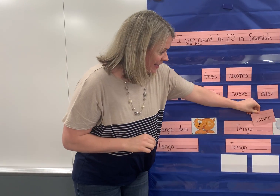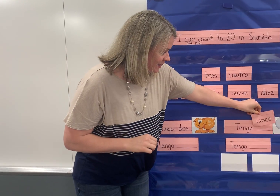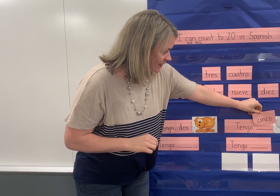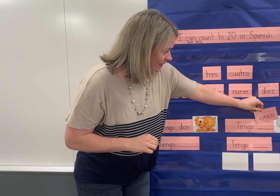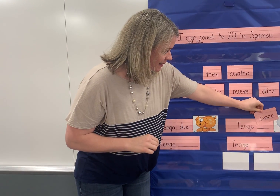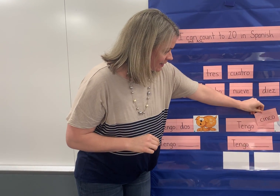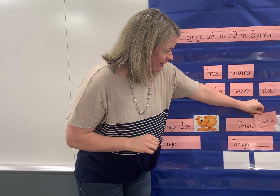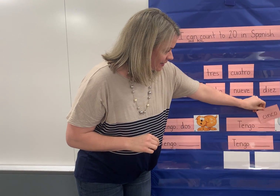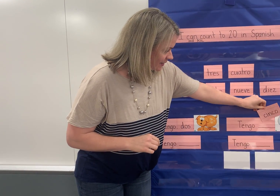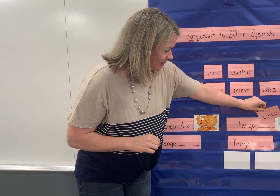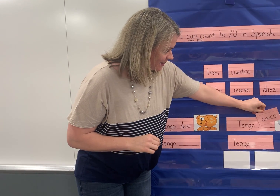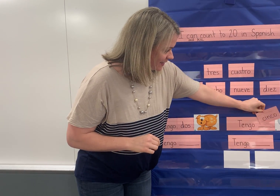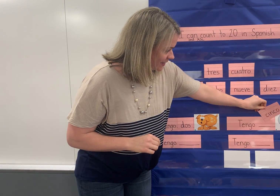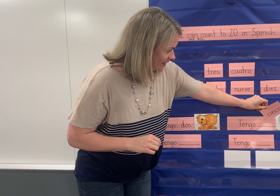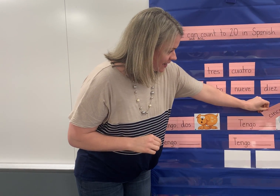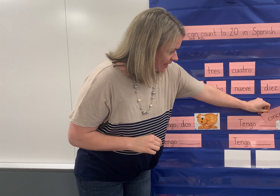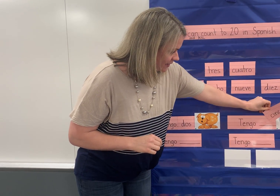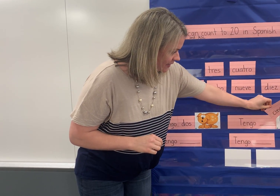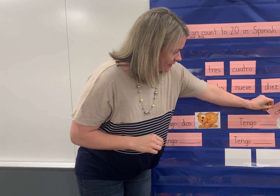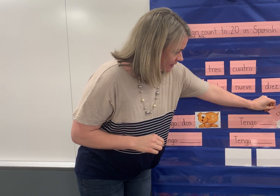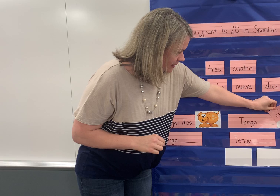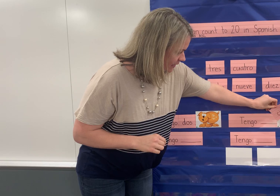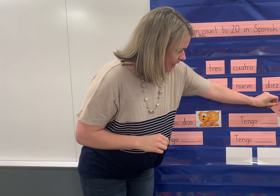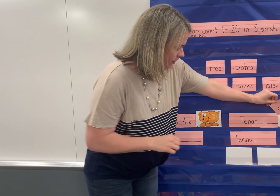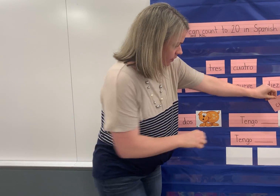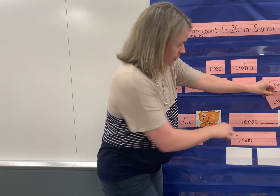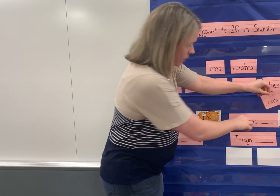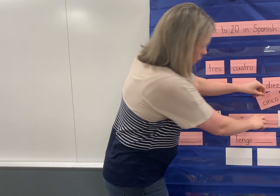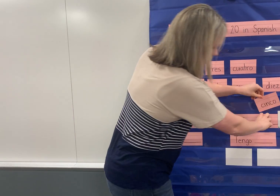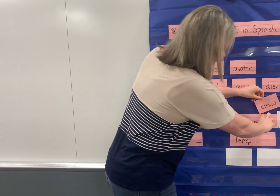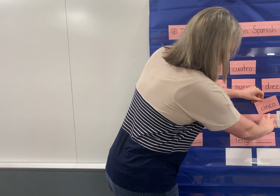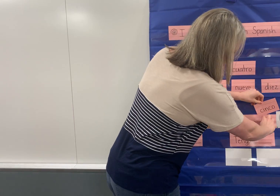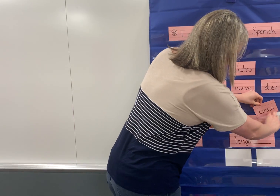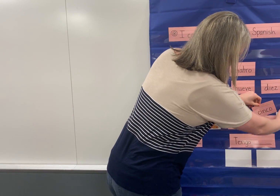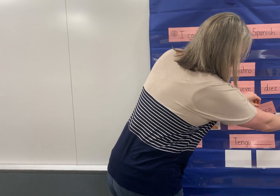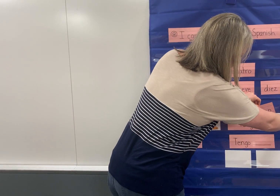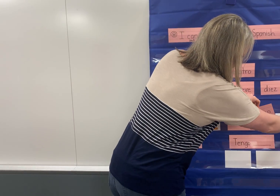abejas. Let's say that sentence together. Oh, come here, little guy.